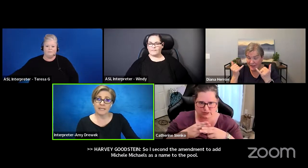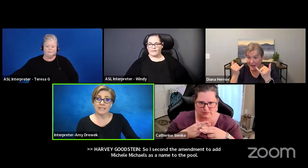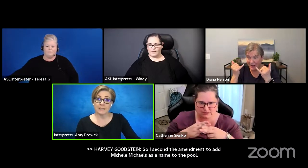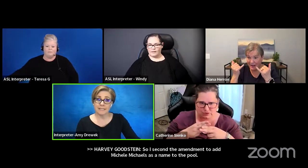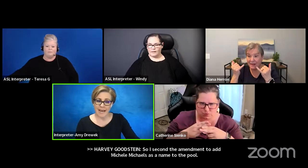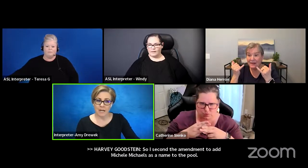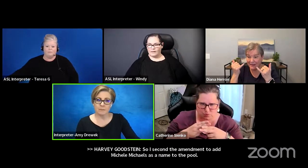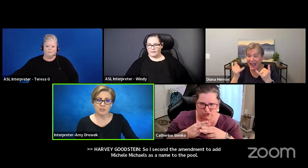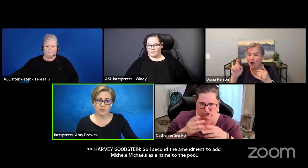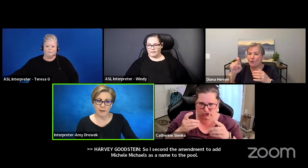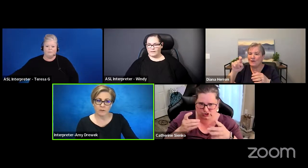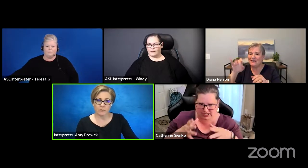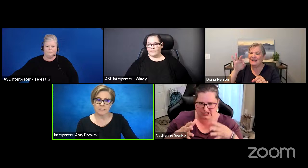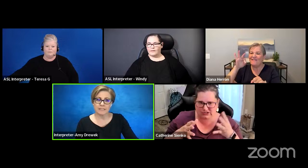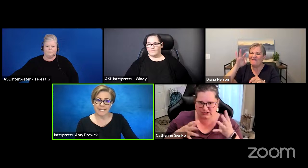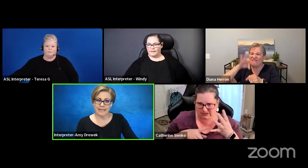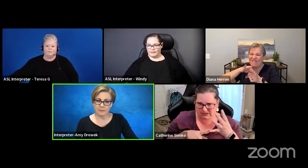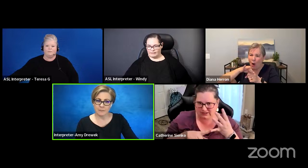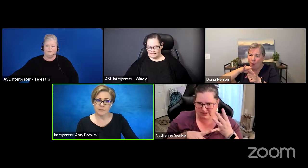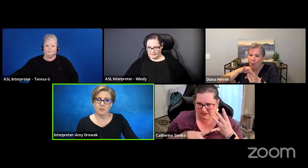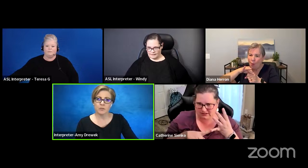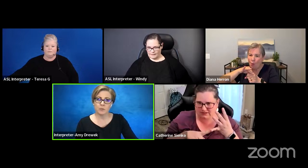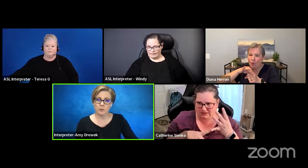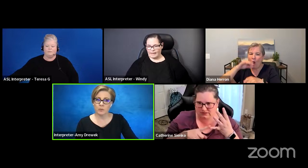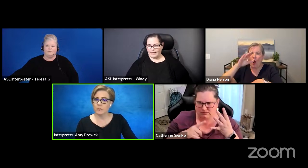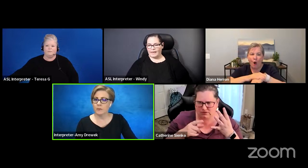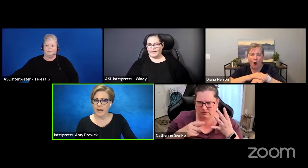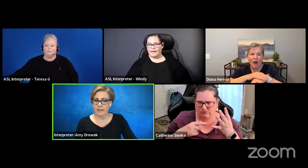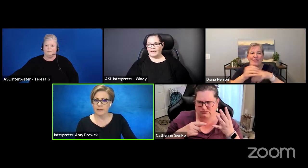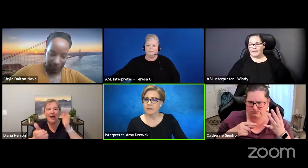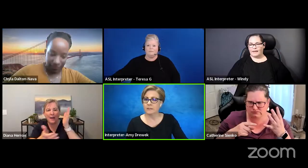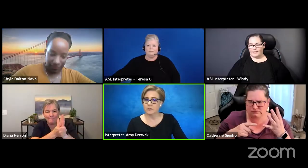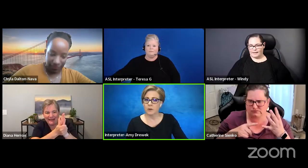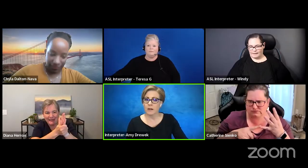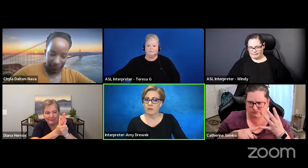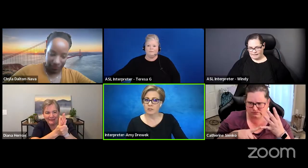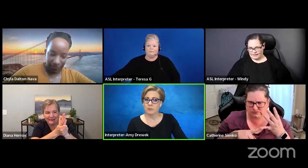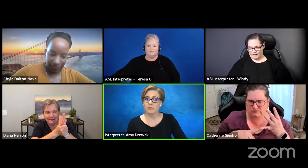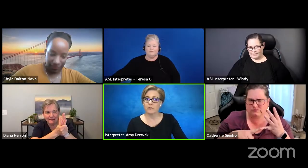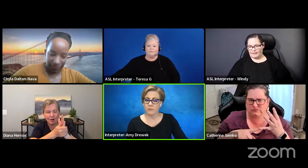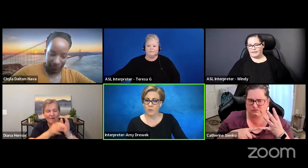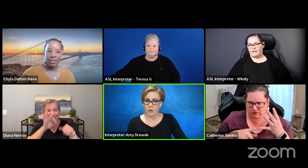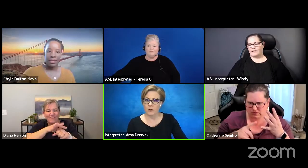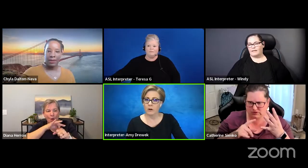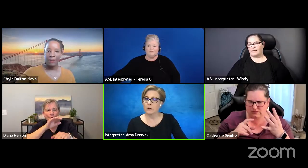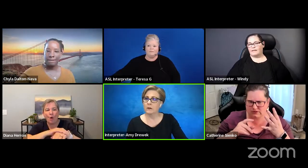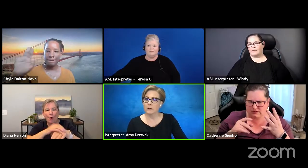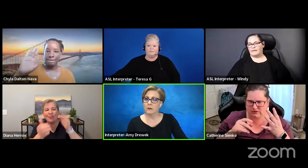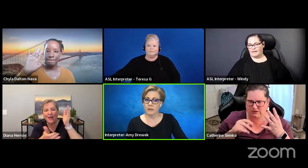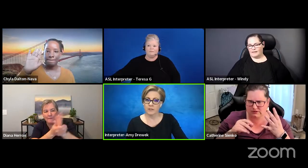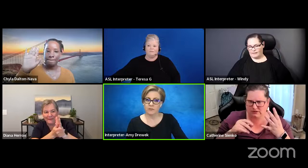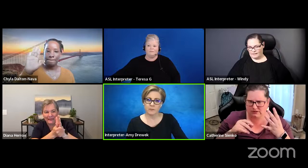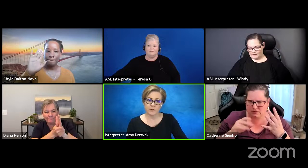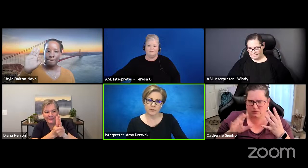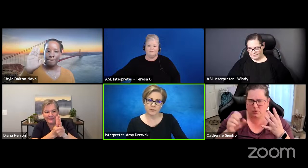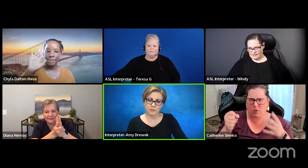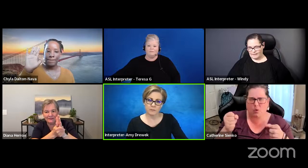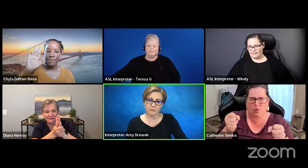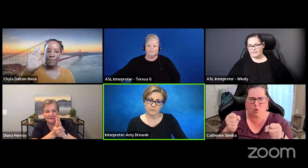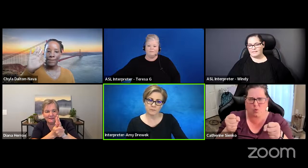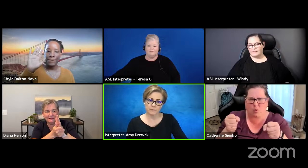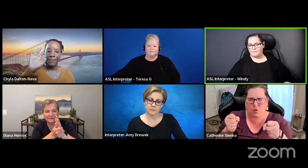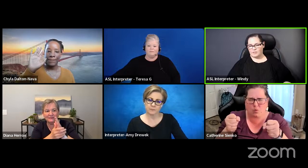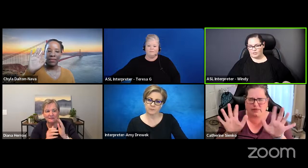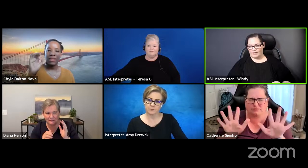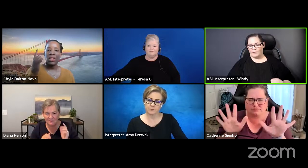That amendment is to add Michelle Michaels' name to the candidates who are eligible for interim